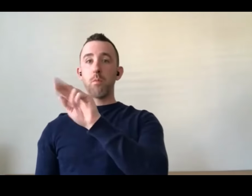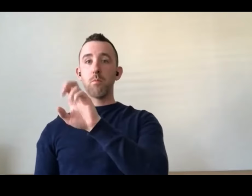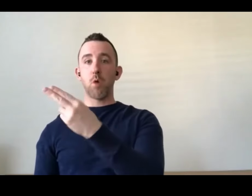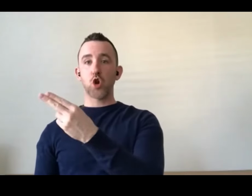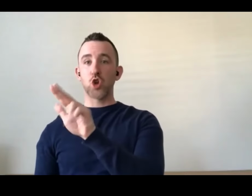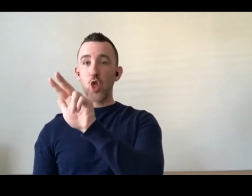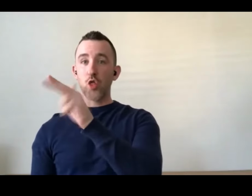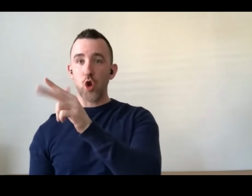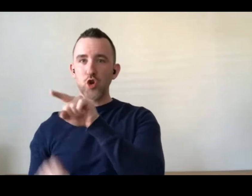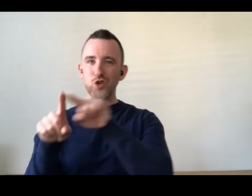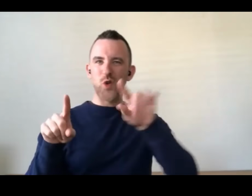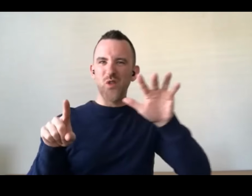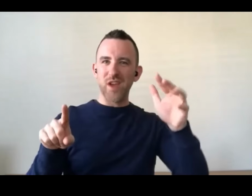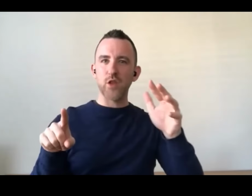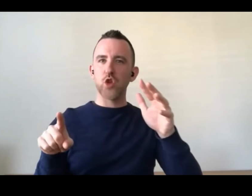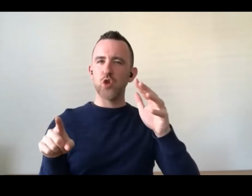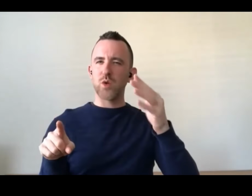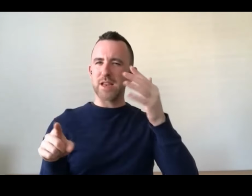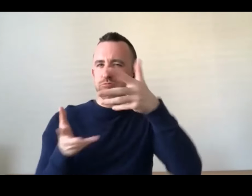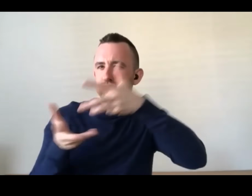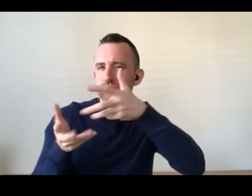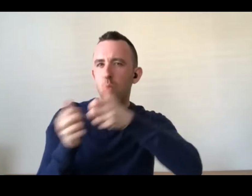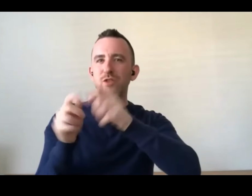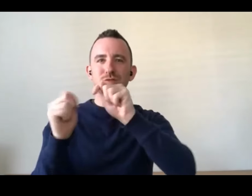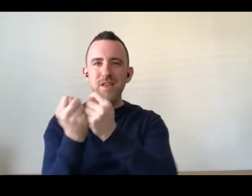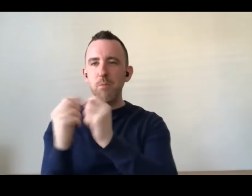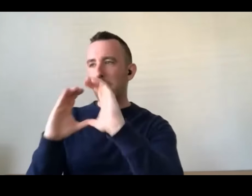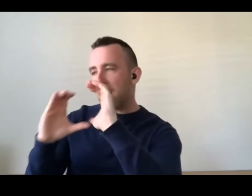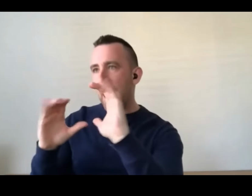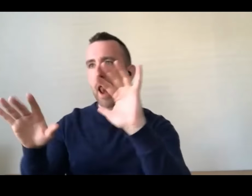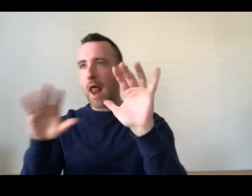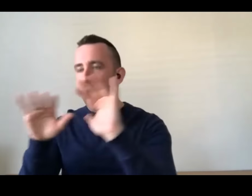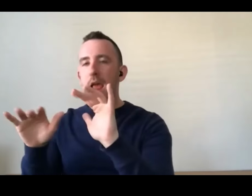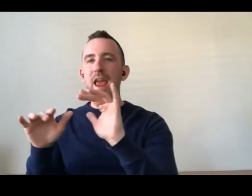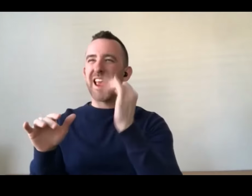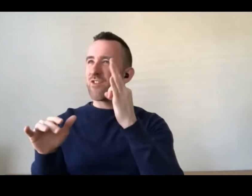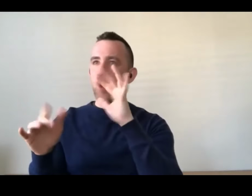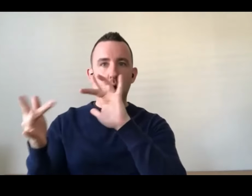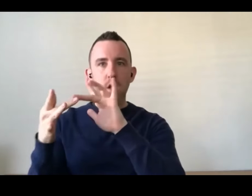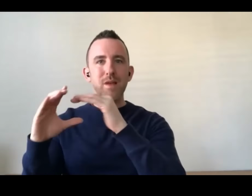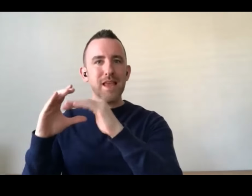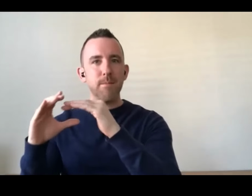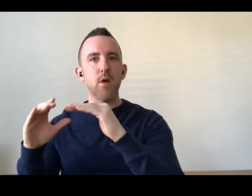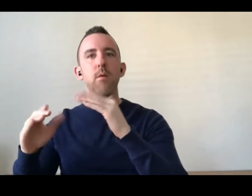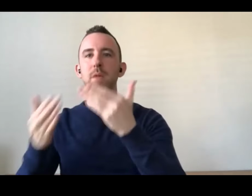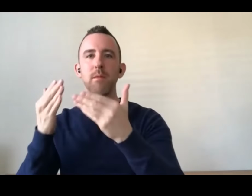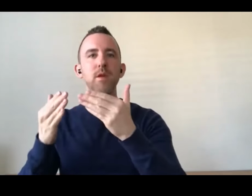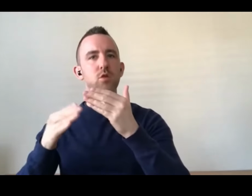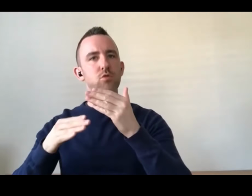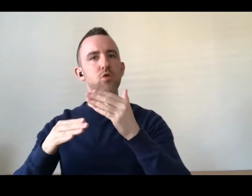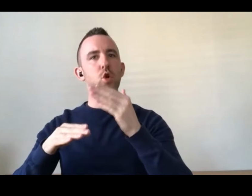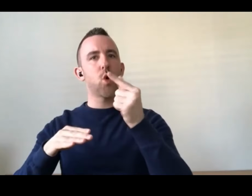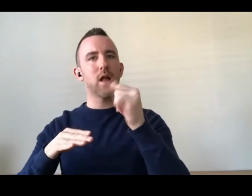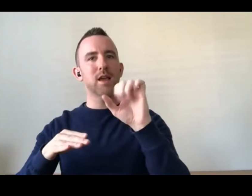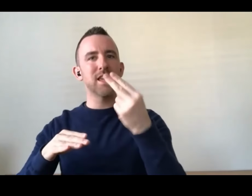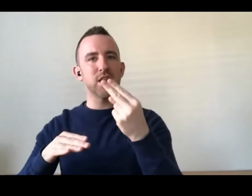get to know your team, and you'll sort out how you communicate. And then, if you don't get a hold of them via email, maybe go on the GISH app and